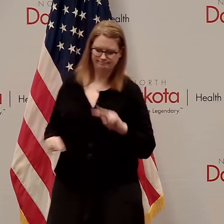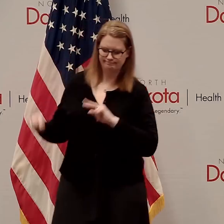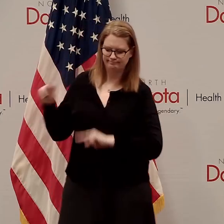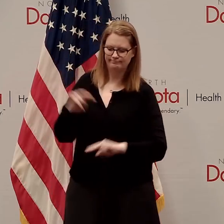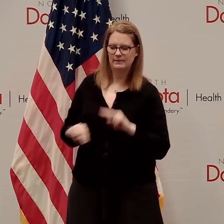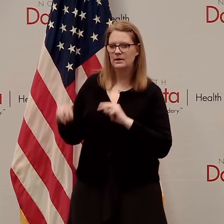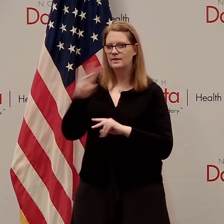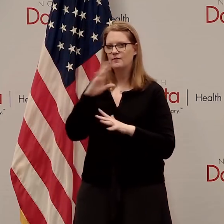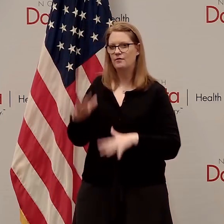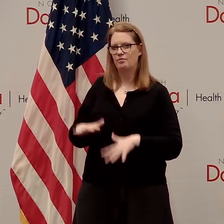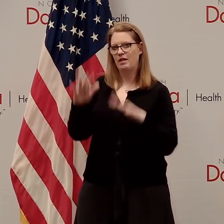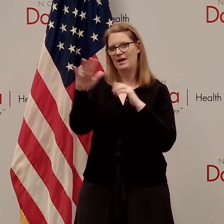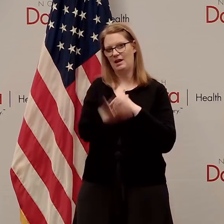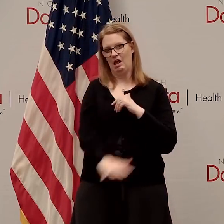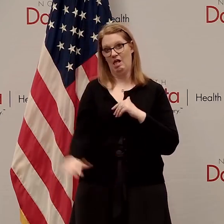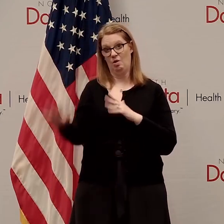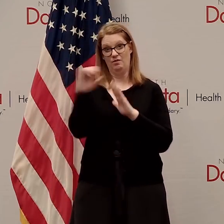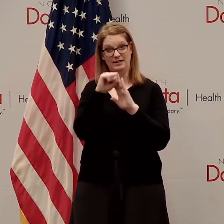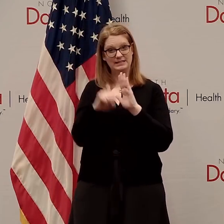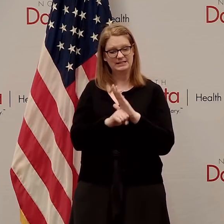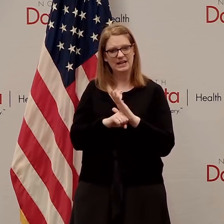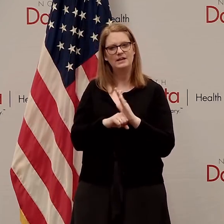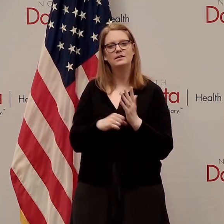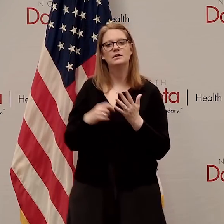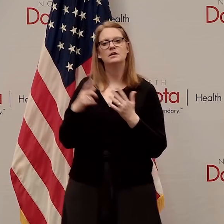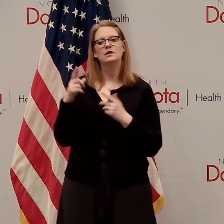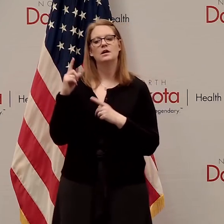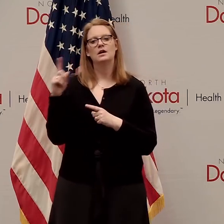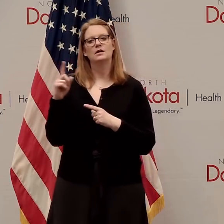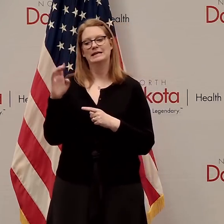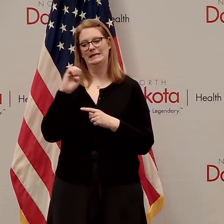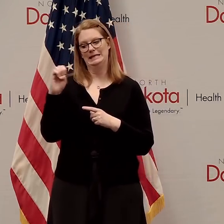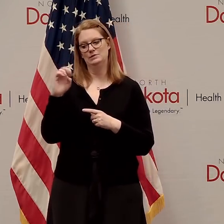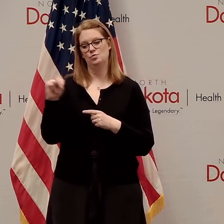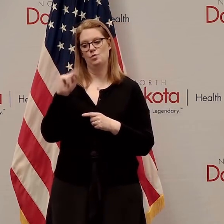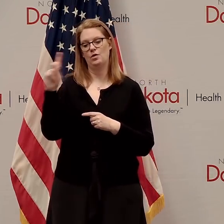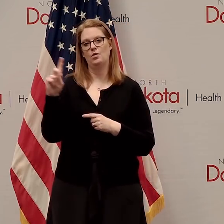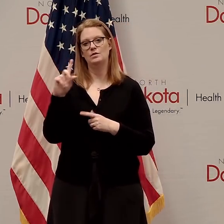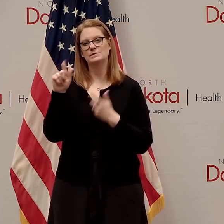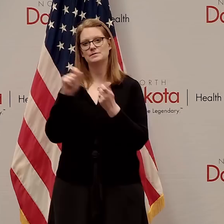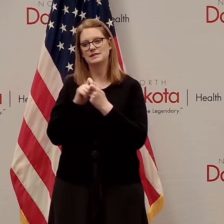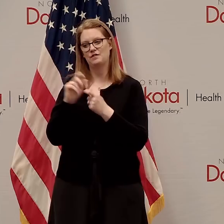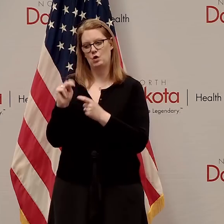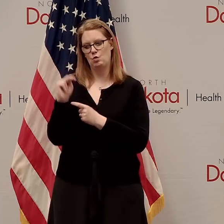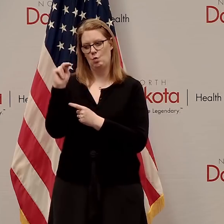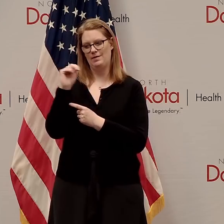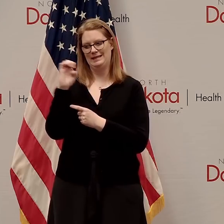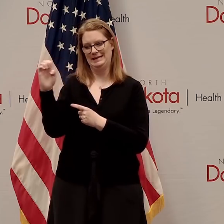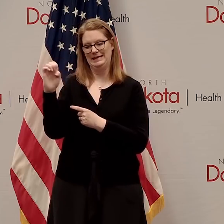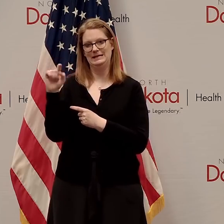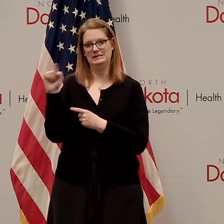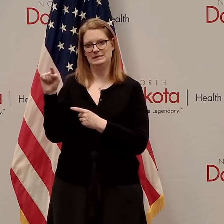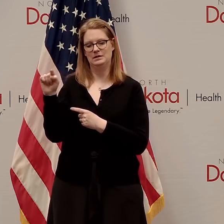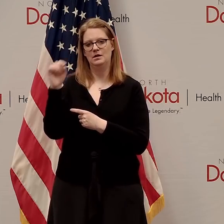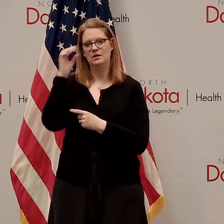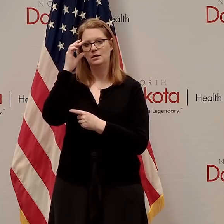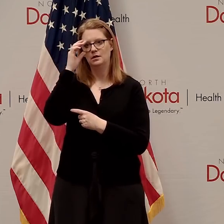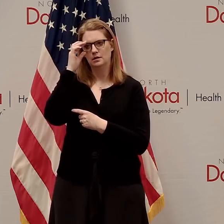situation across the state. We know that there's current flooding challenges in eastern North Dakota, particularly northeast,